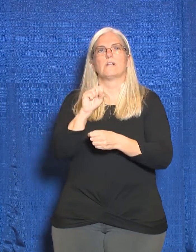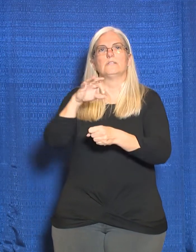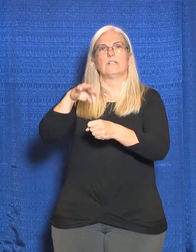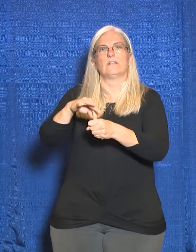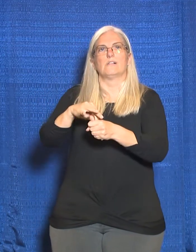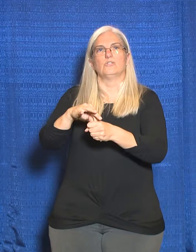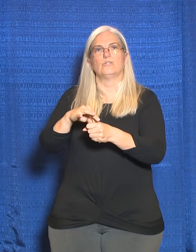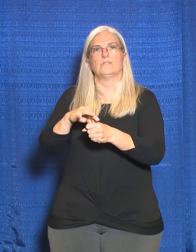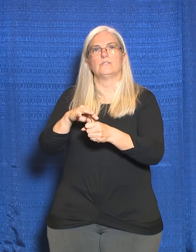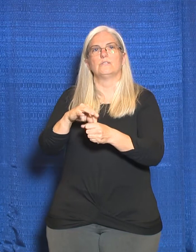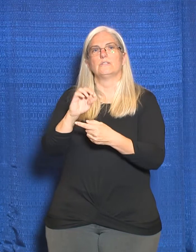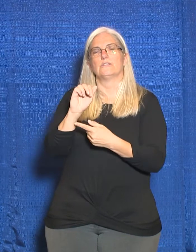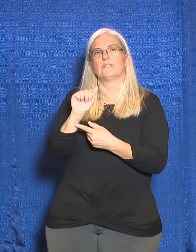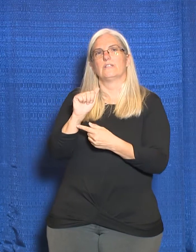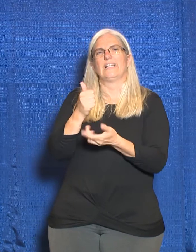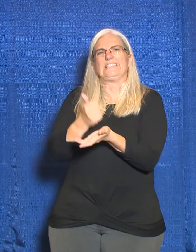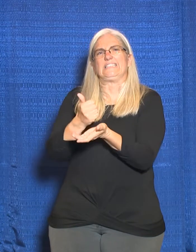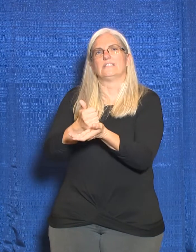Commission.